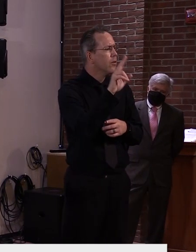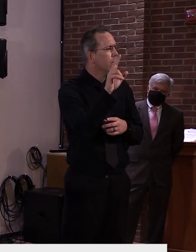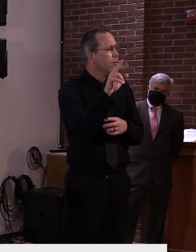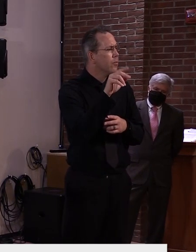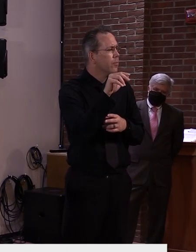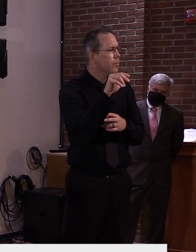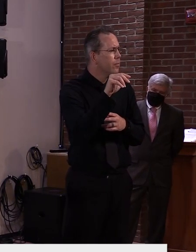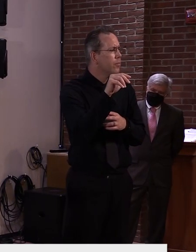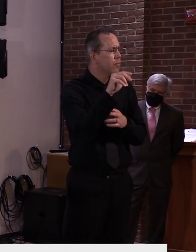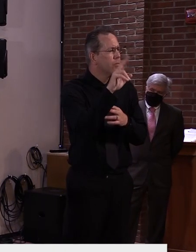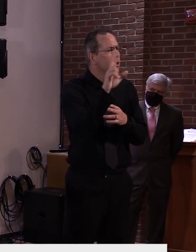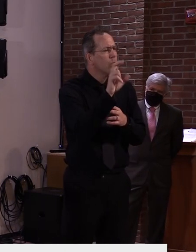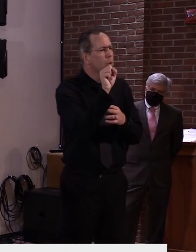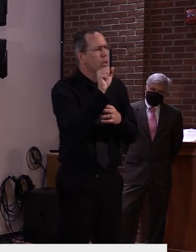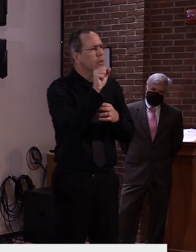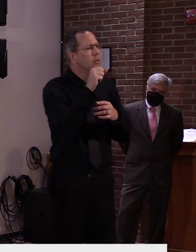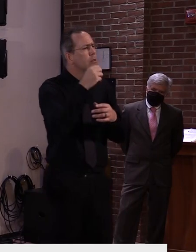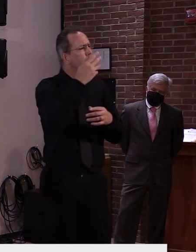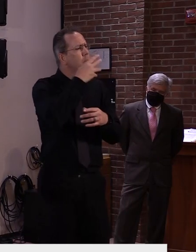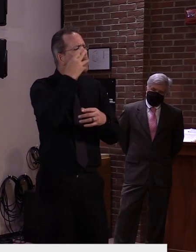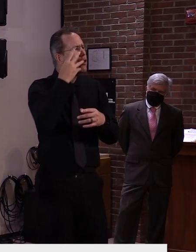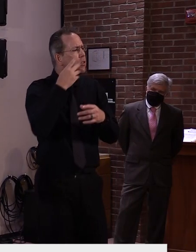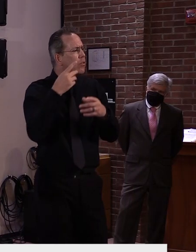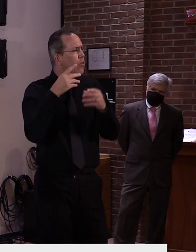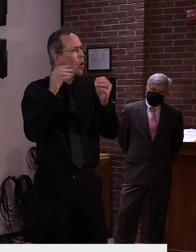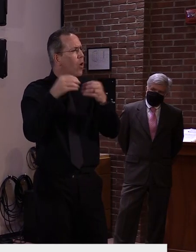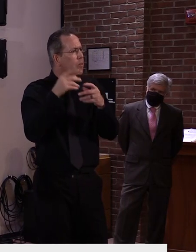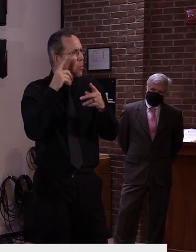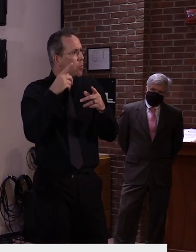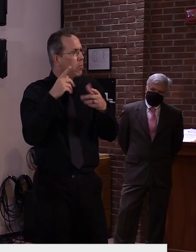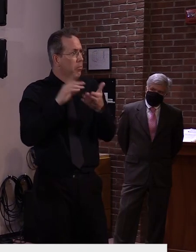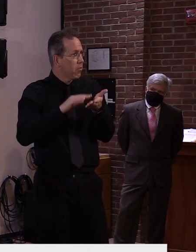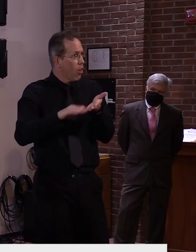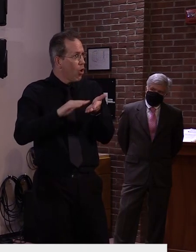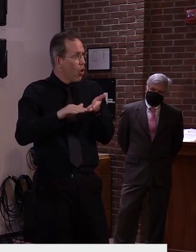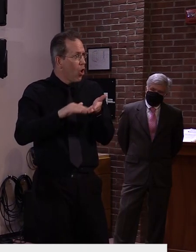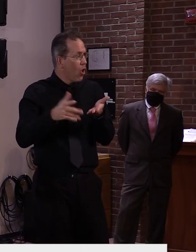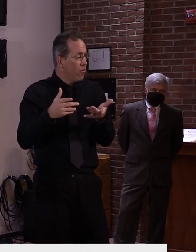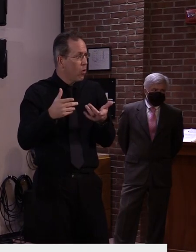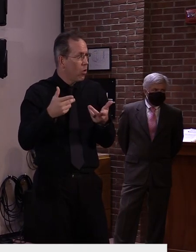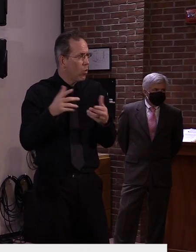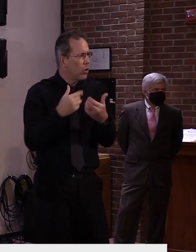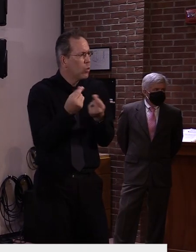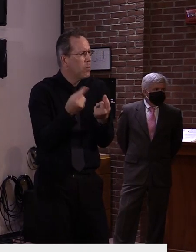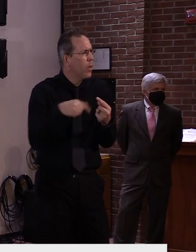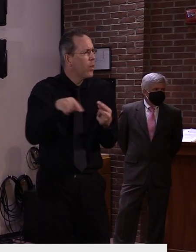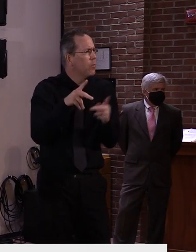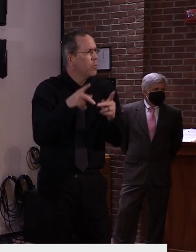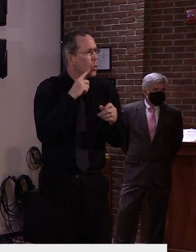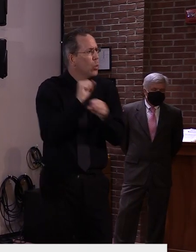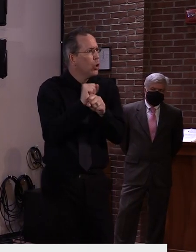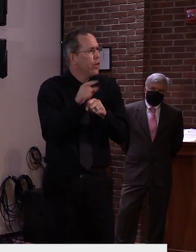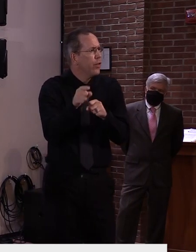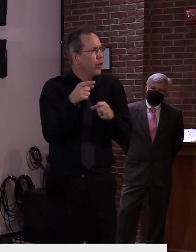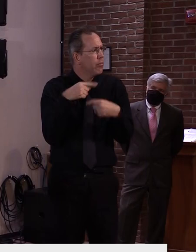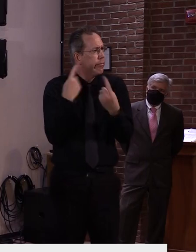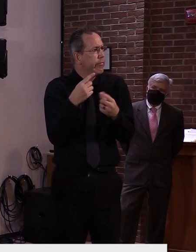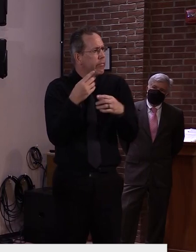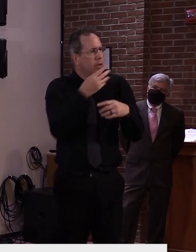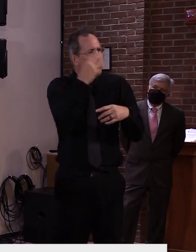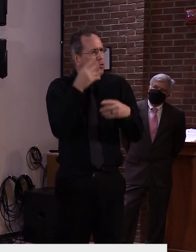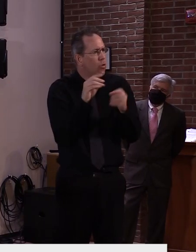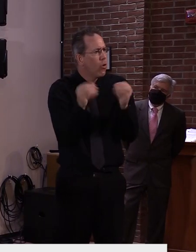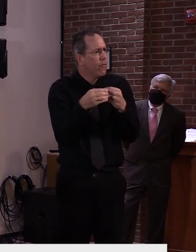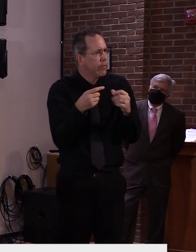week away, maybe 2 weeks away, a little less than that. Yeah, I may have Commissioner Harrington answer on that, but from what I